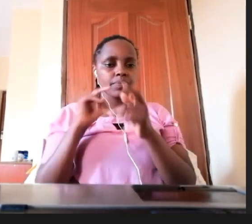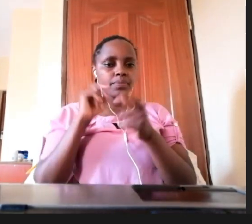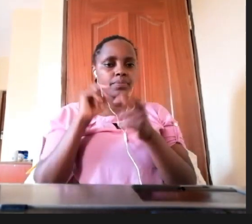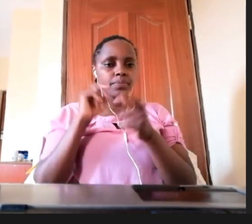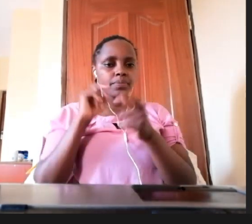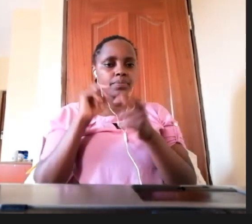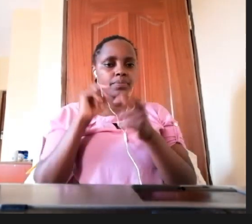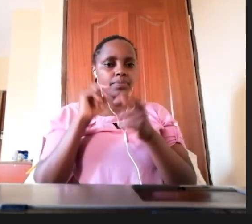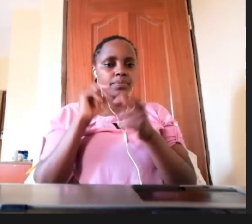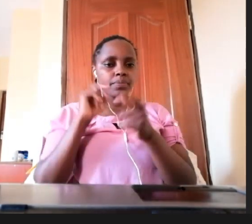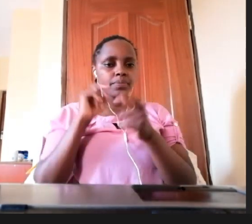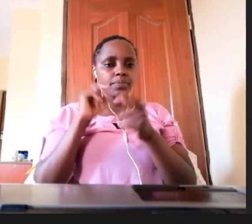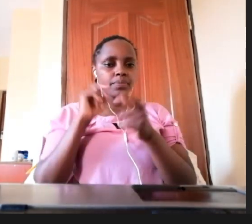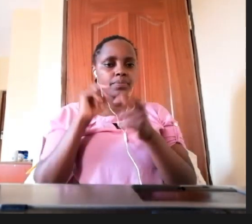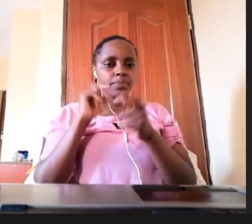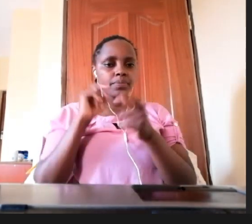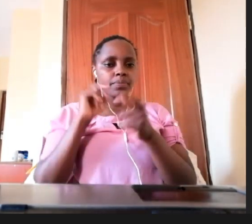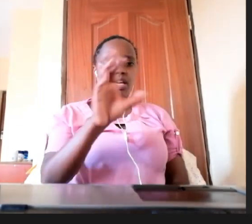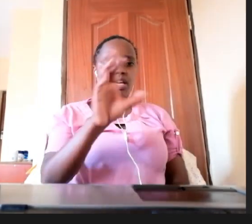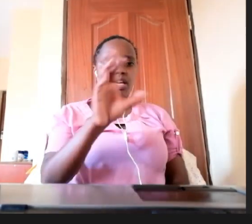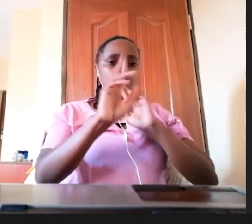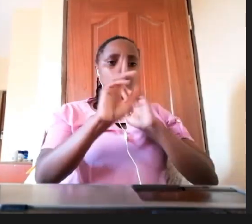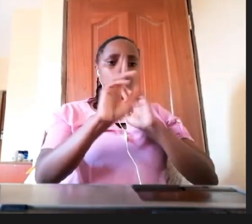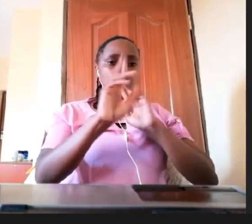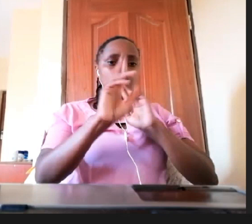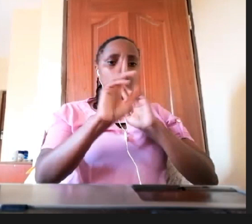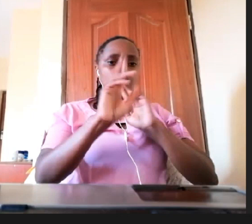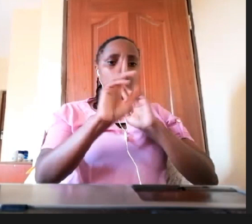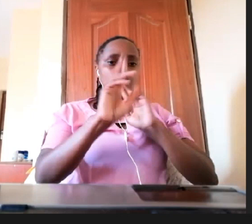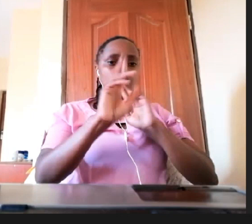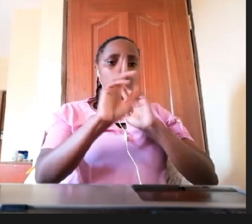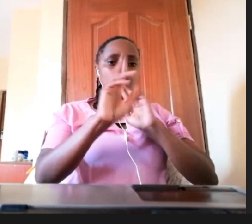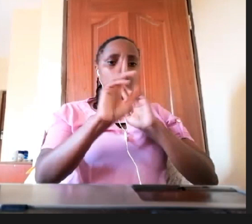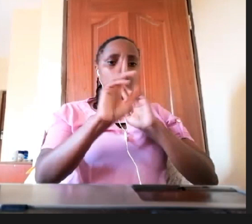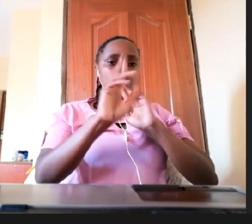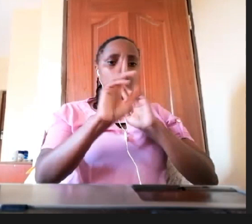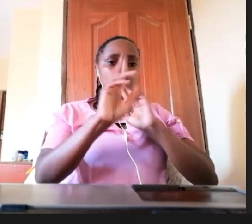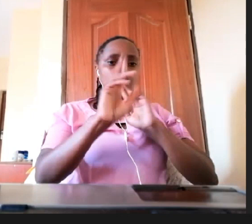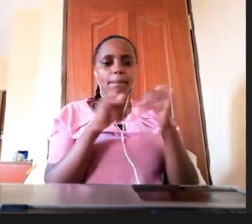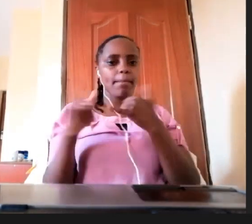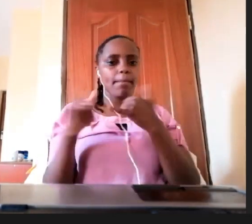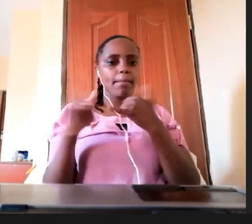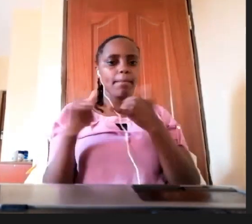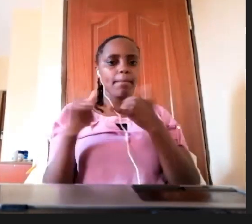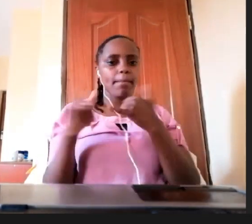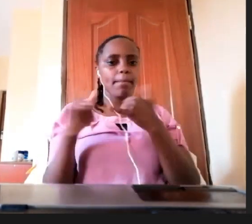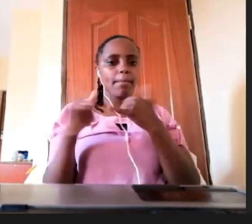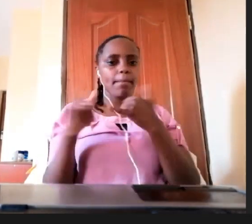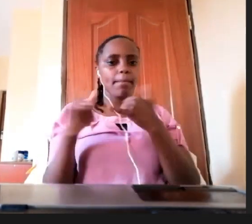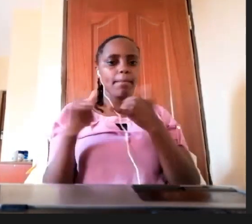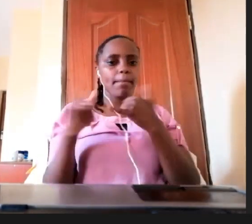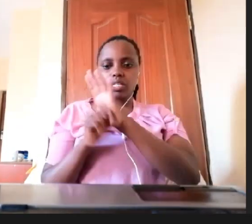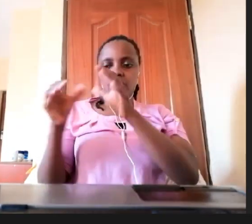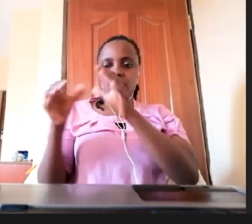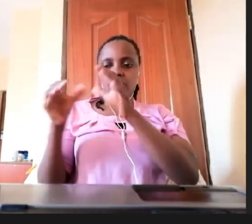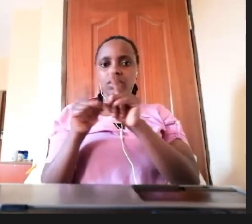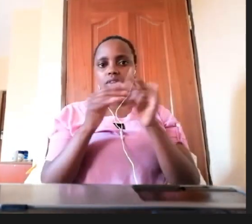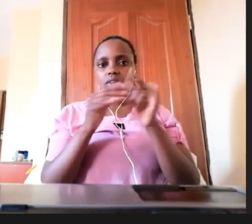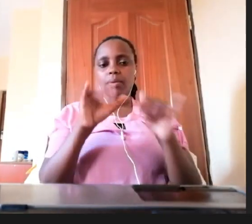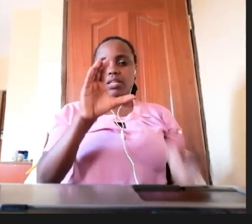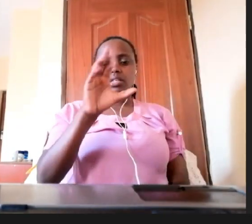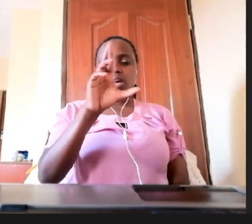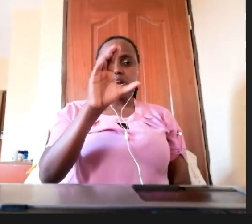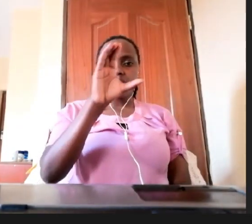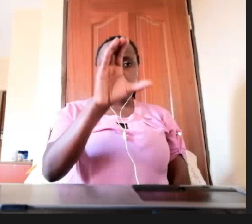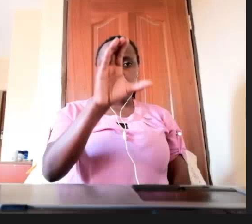specificities of the CRC report that are in the Charter and implement them when the state party implements the CRC. And